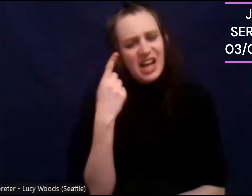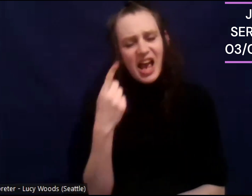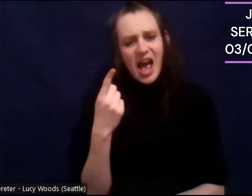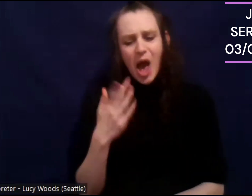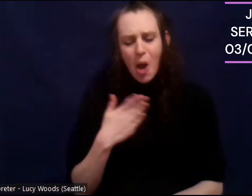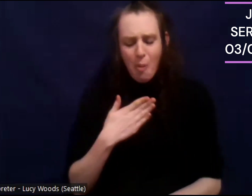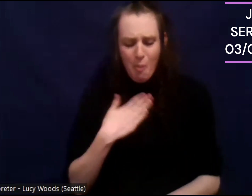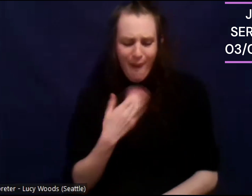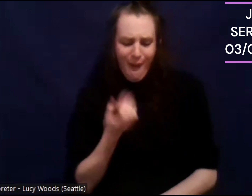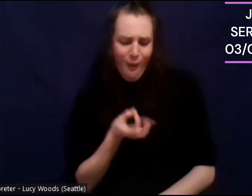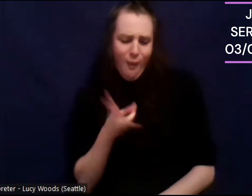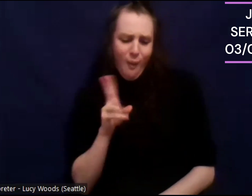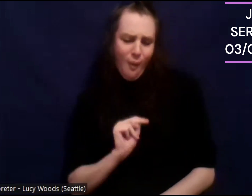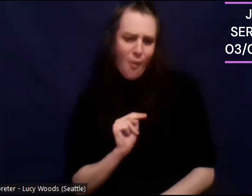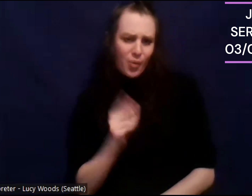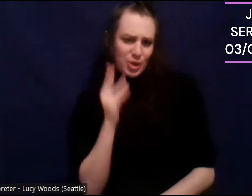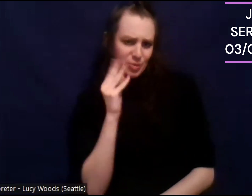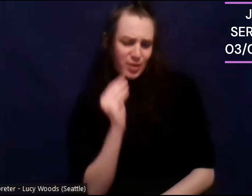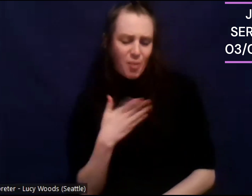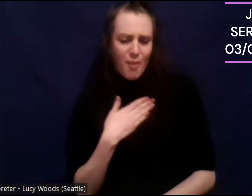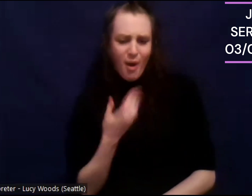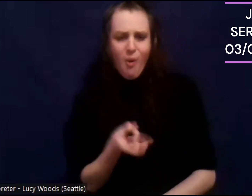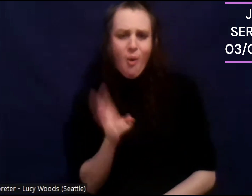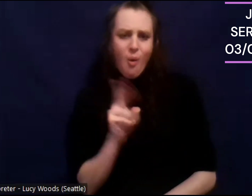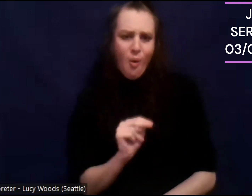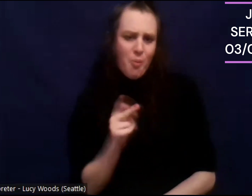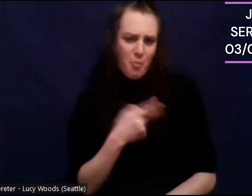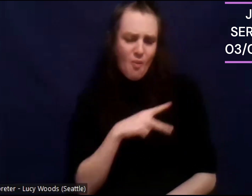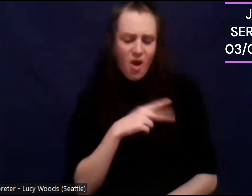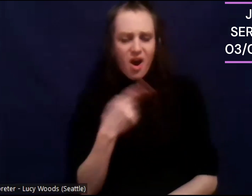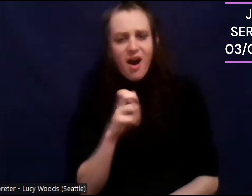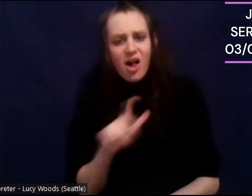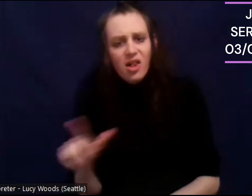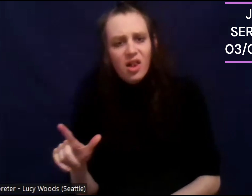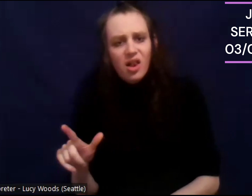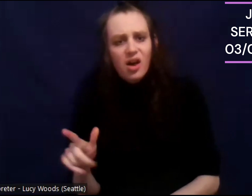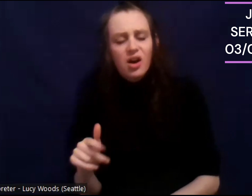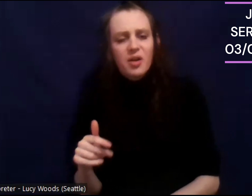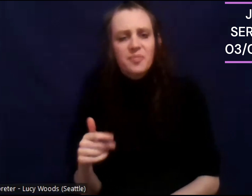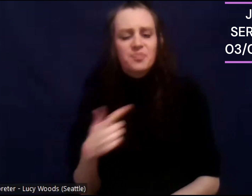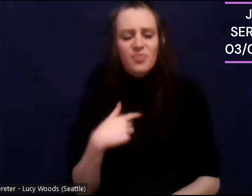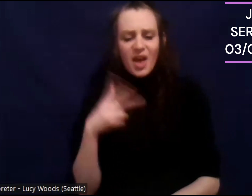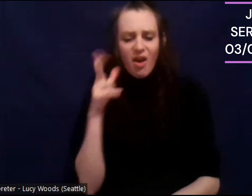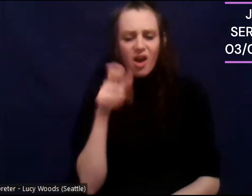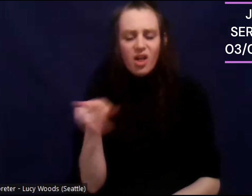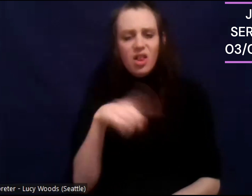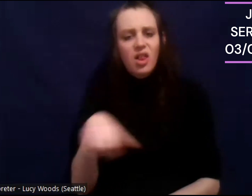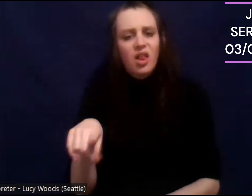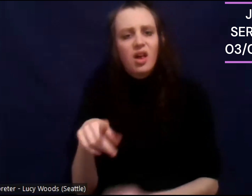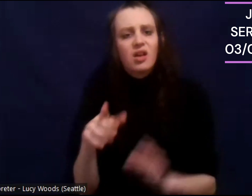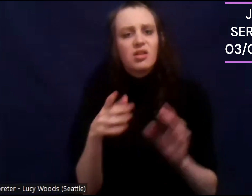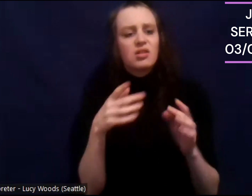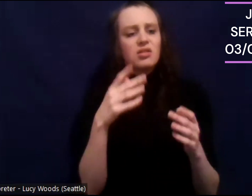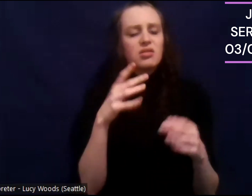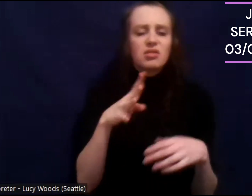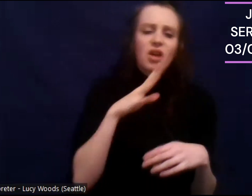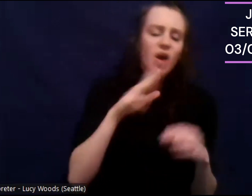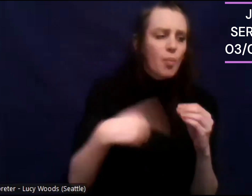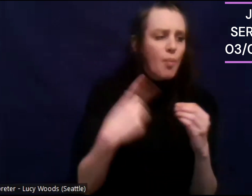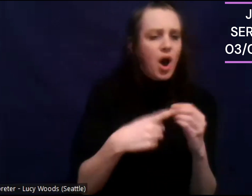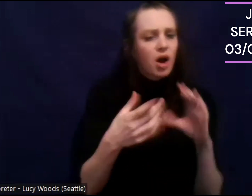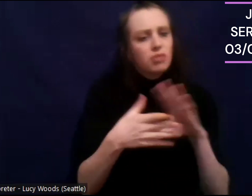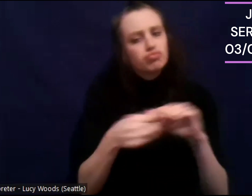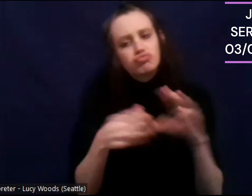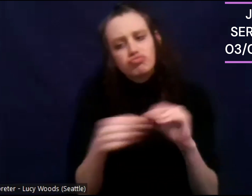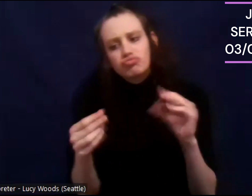hell. And that I heard people talking about, sharing about, and laughing about the pain